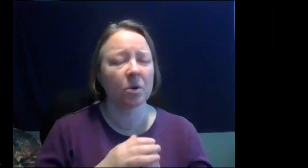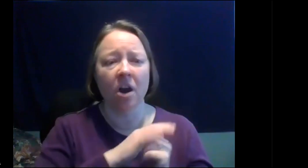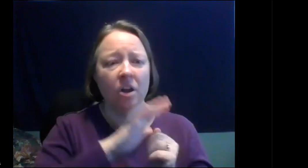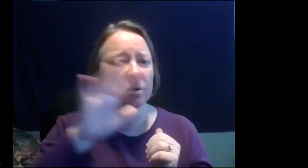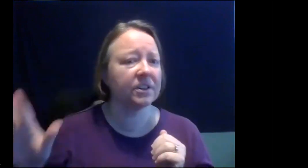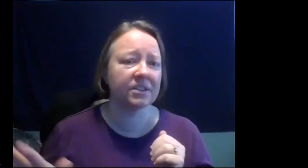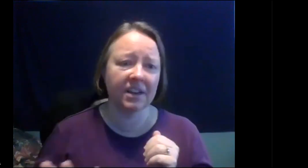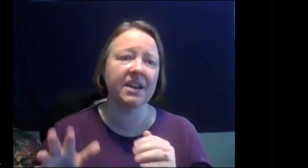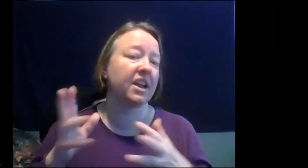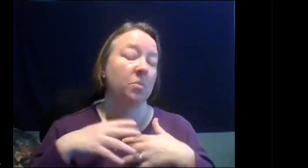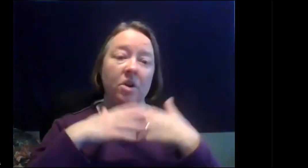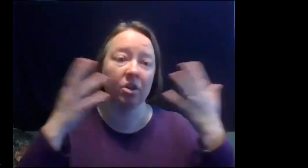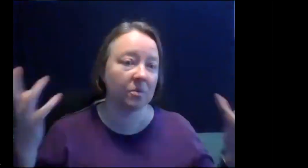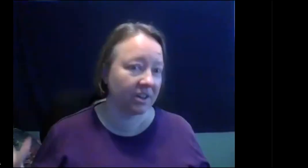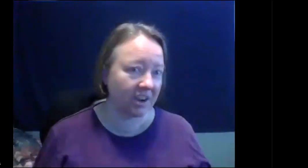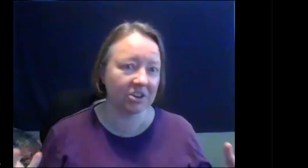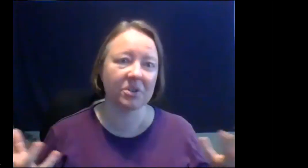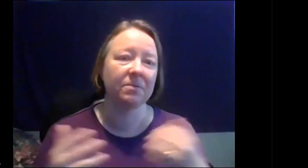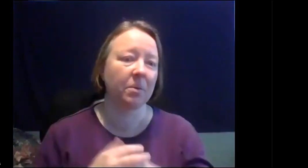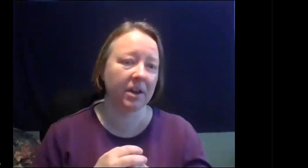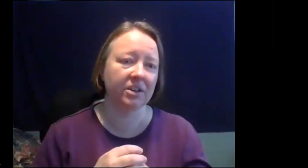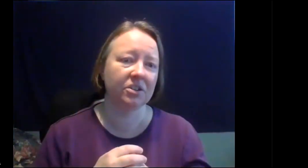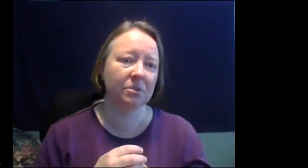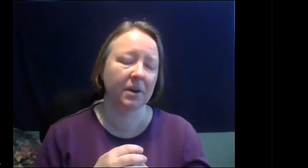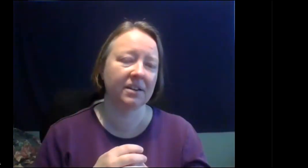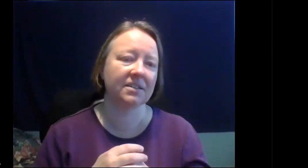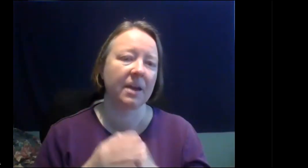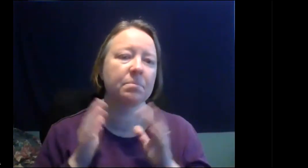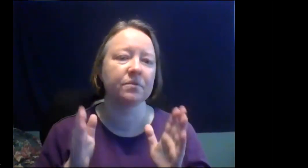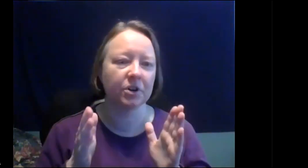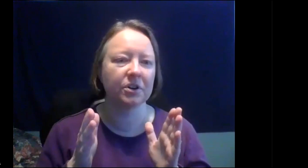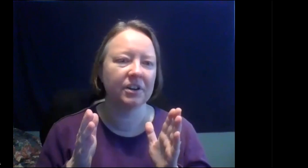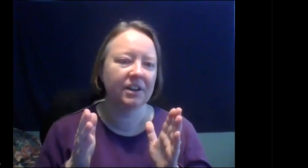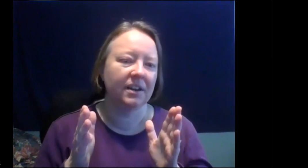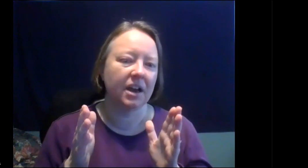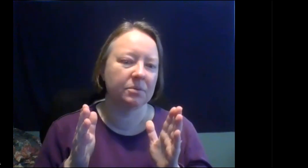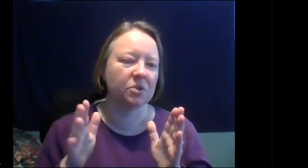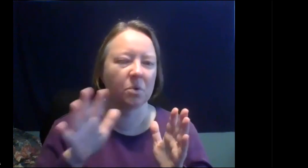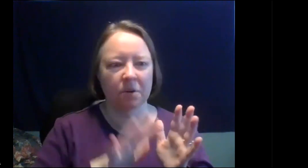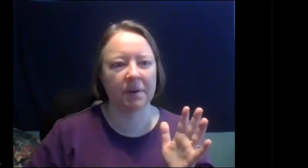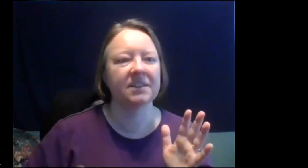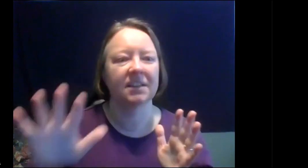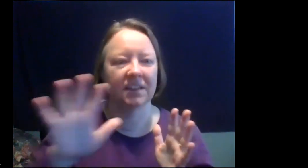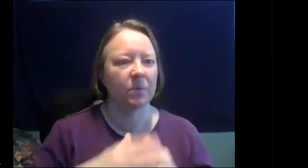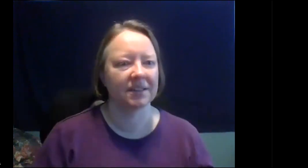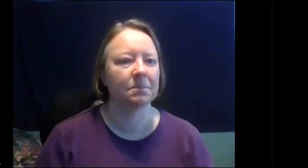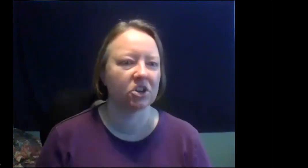Work all over the state. I could work all over the country if I wanted to, but I prefer to work basically in West